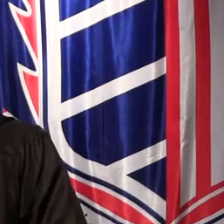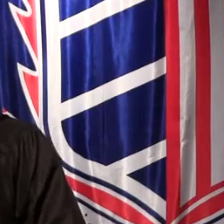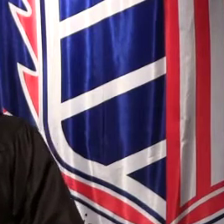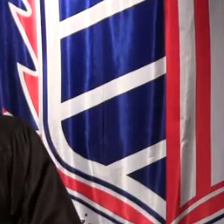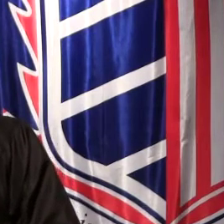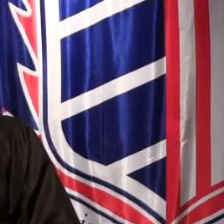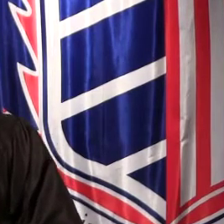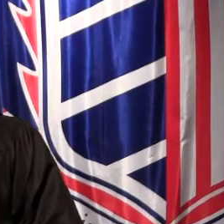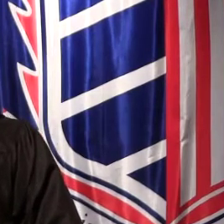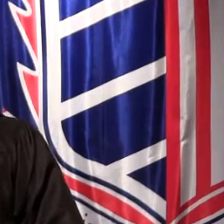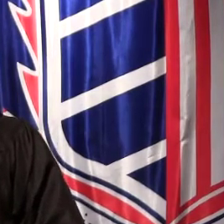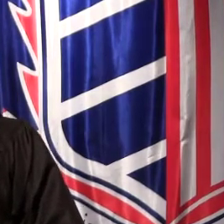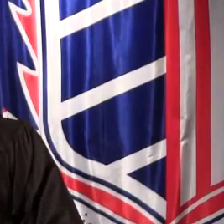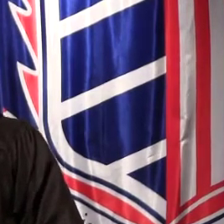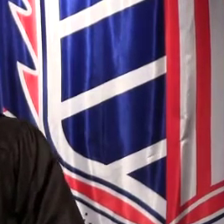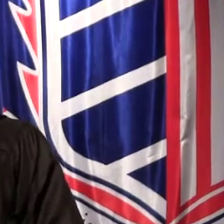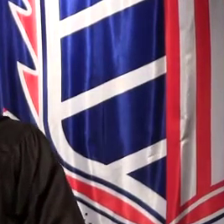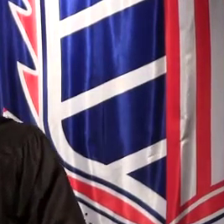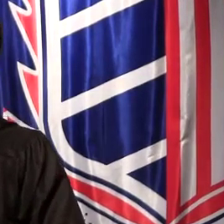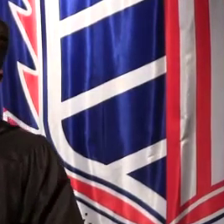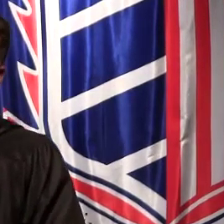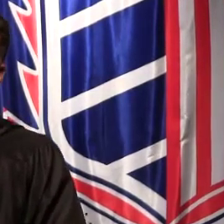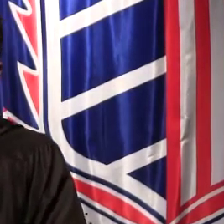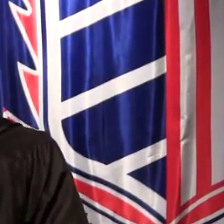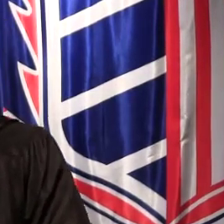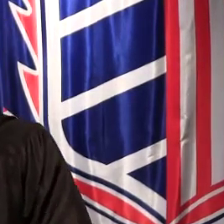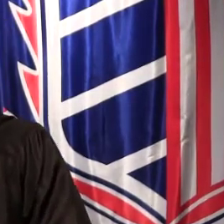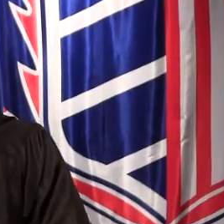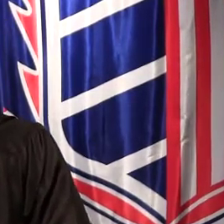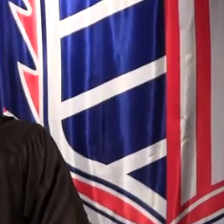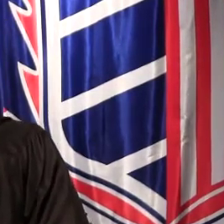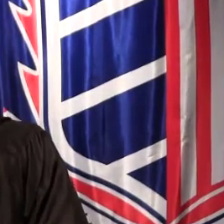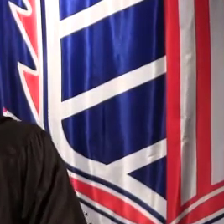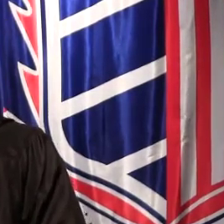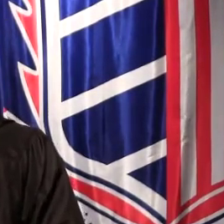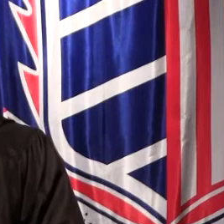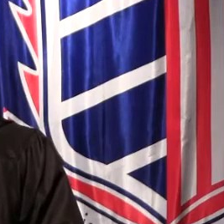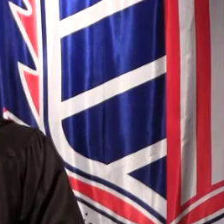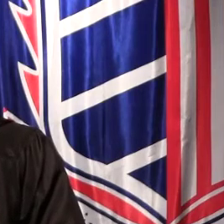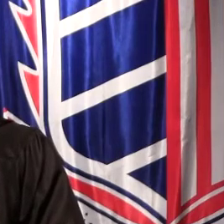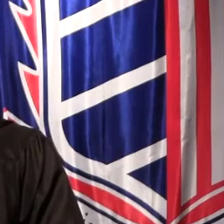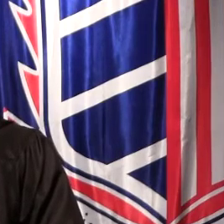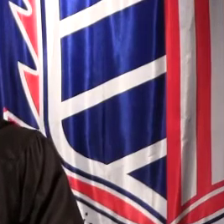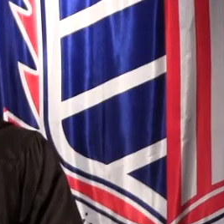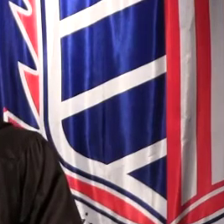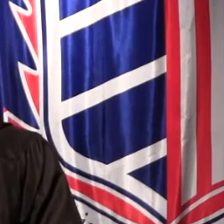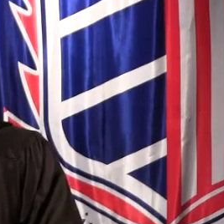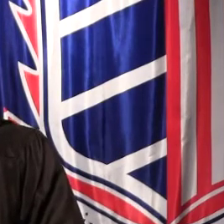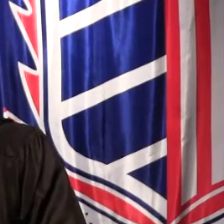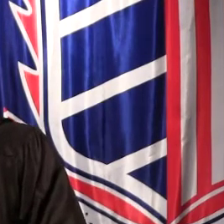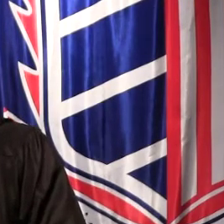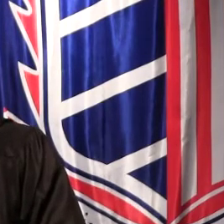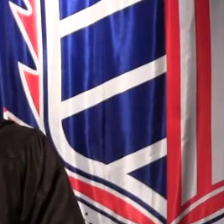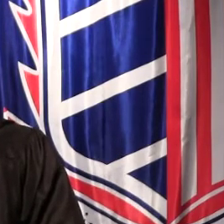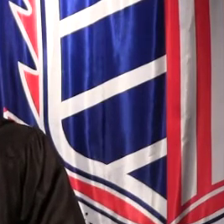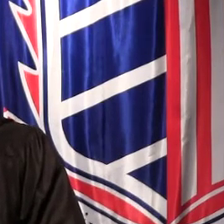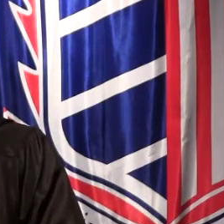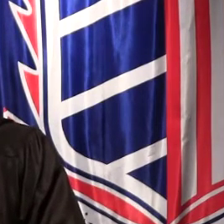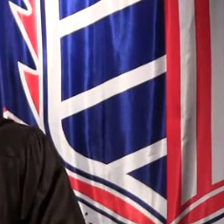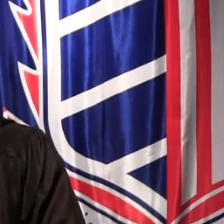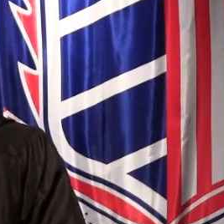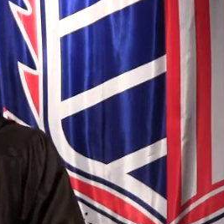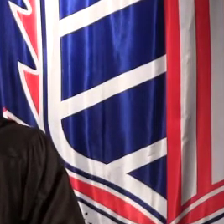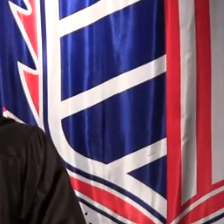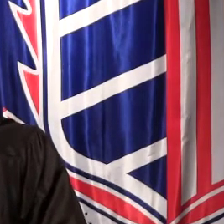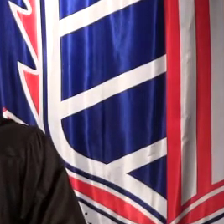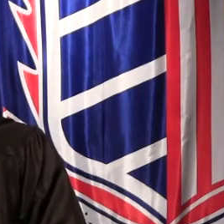Greetings. Just because we're experiencing graduation differently this year does not take away the special meaning and symbolism